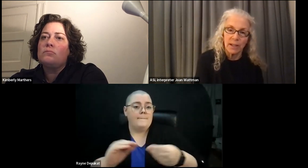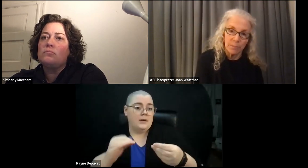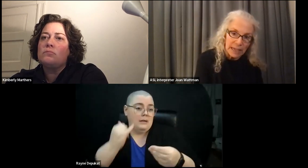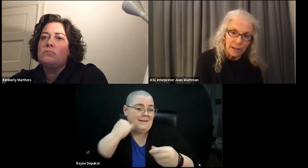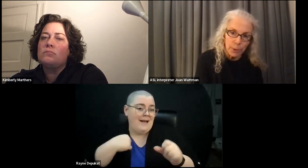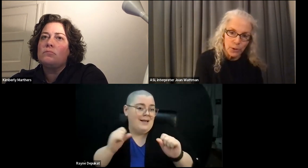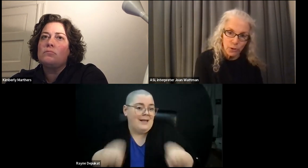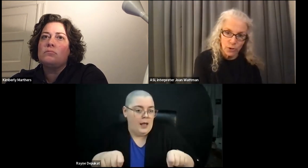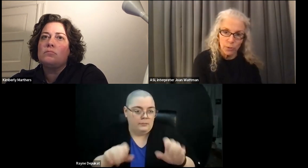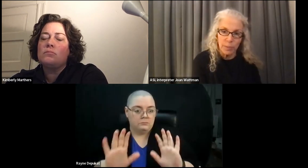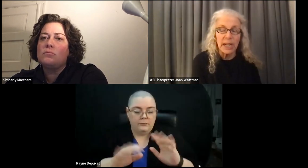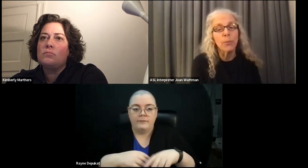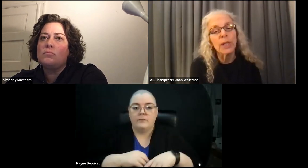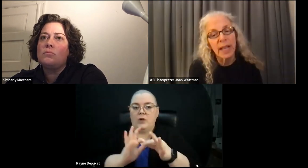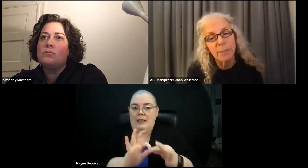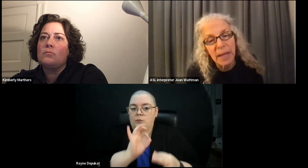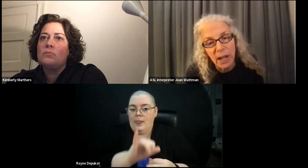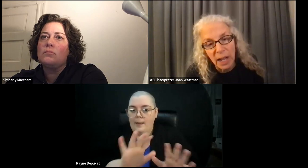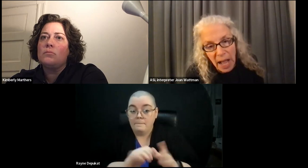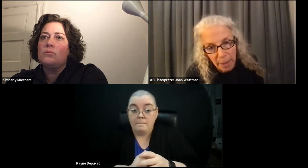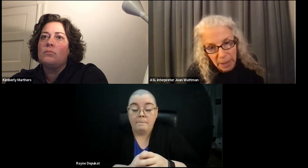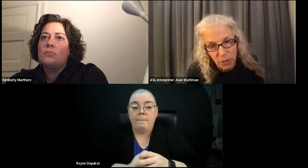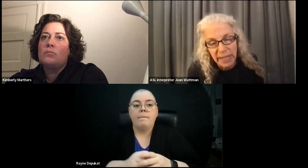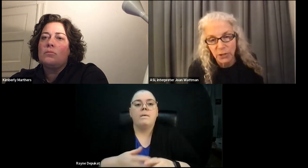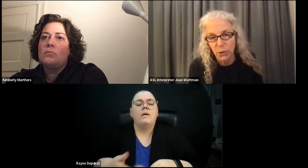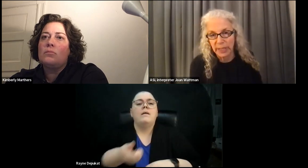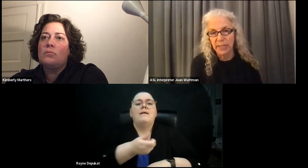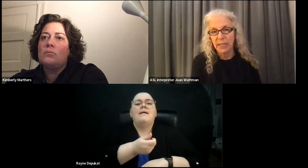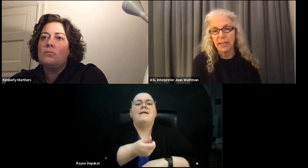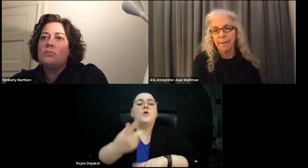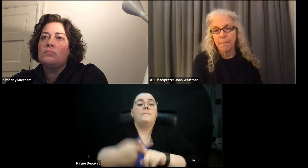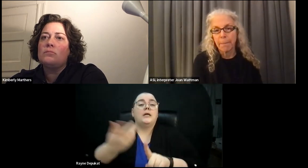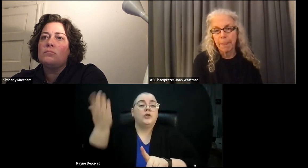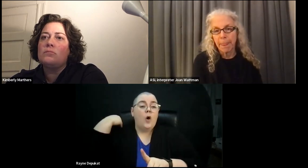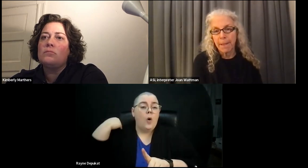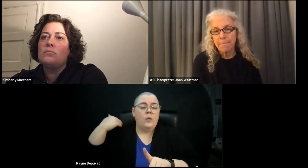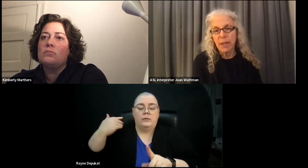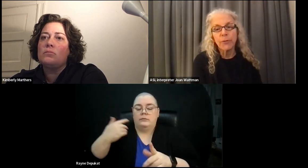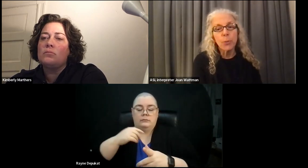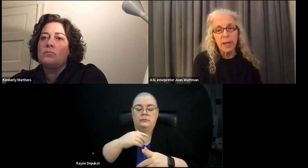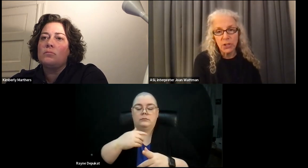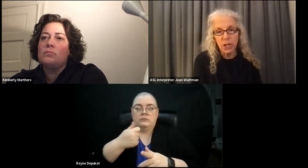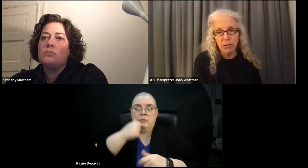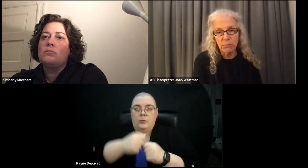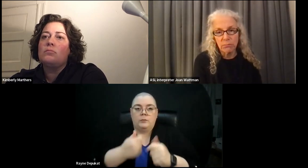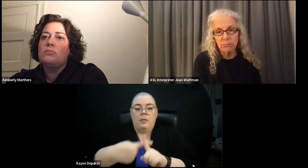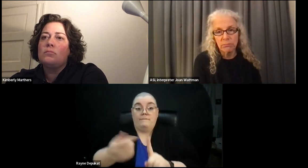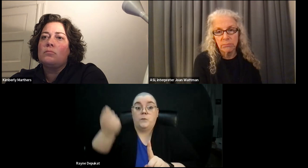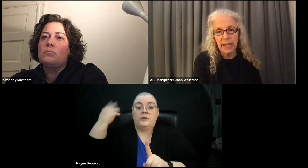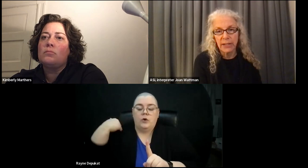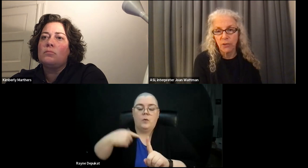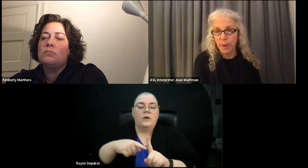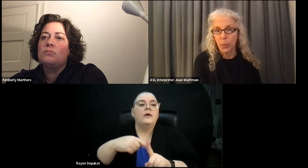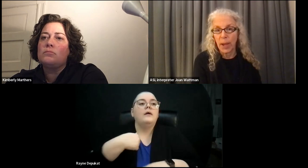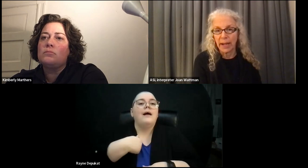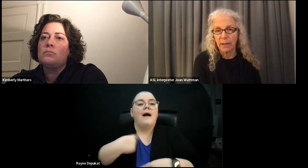be meeting in person or on Zoom, but I would like to make a comment related to it. A few months ago,